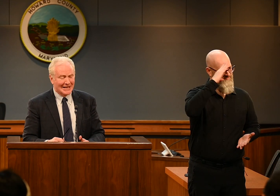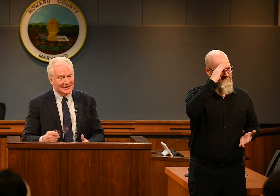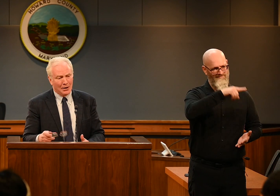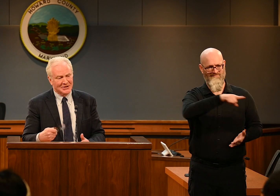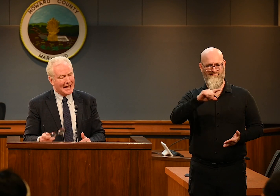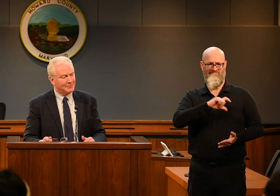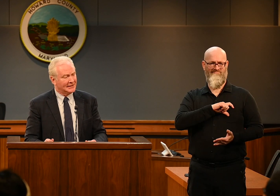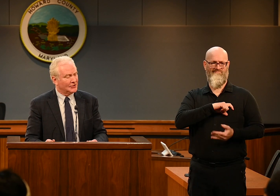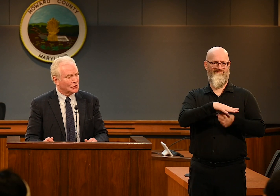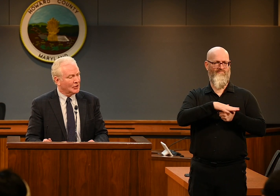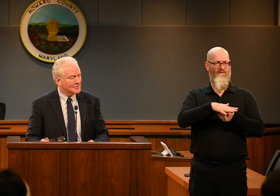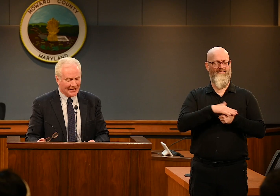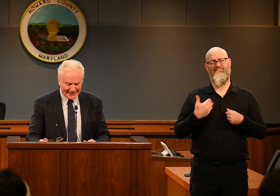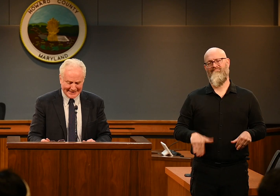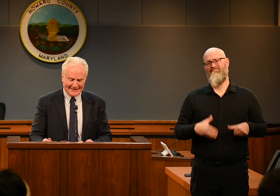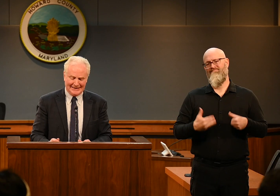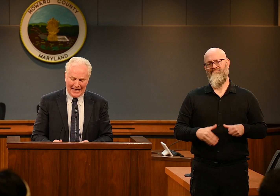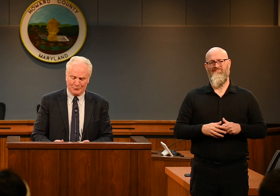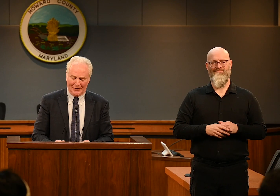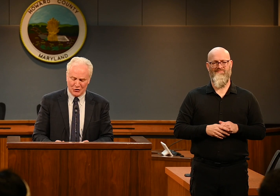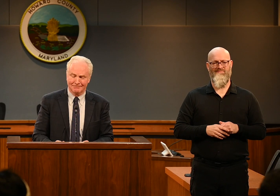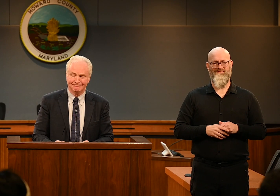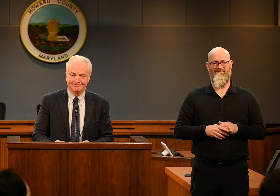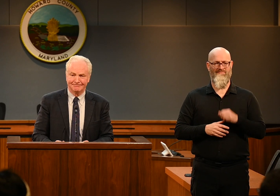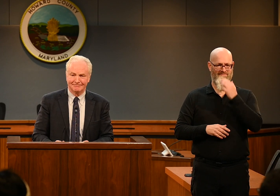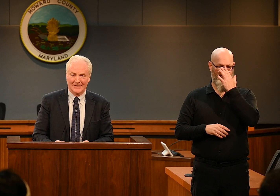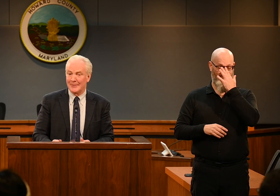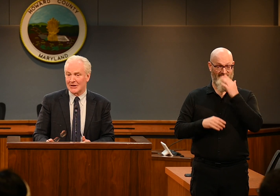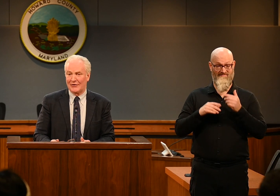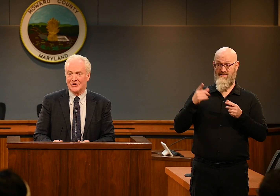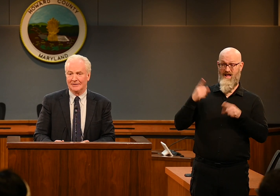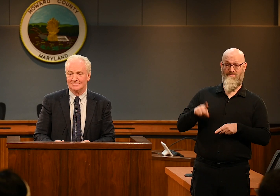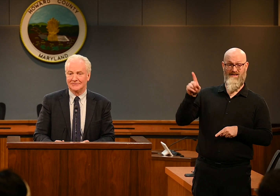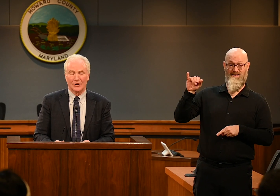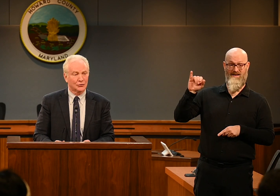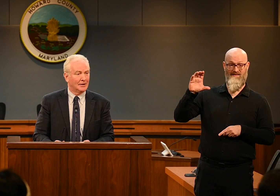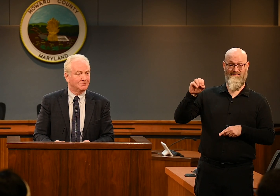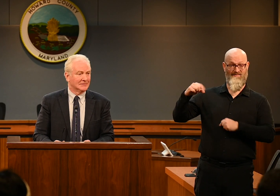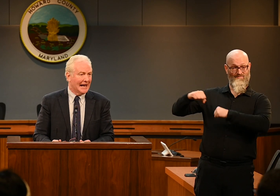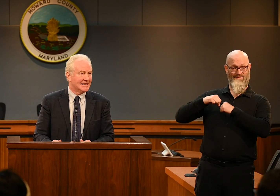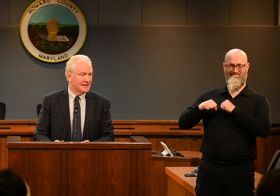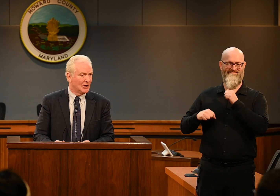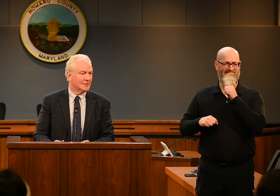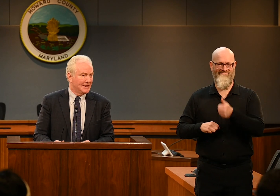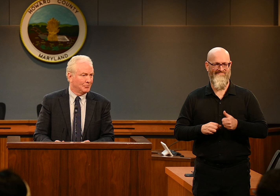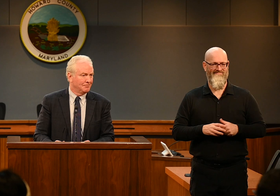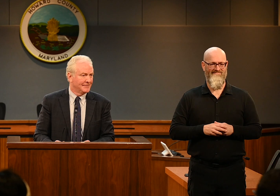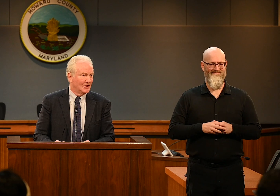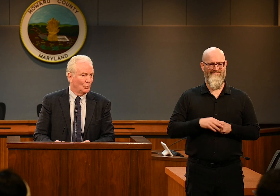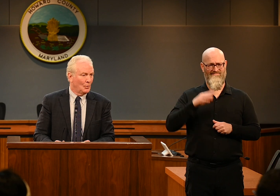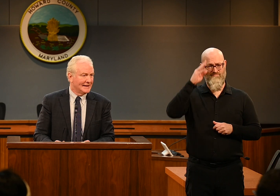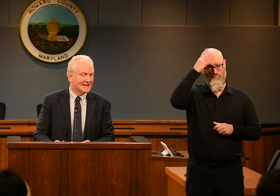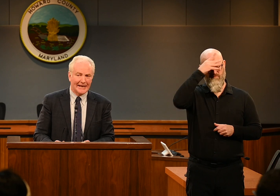But that's not what's happening under Trump's ICE operation. I mean, let's face it, Donald Trump lied to the American